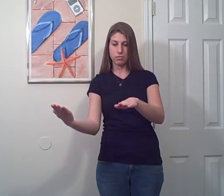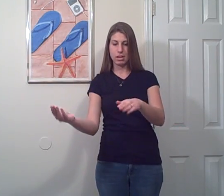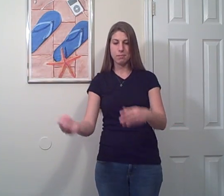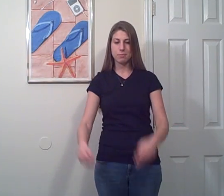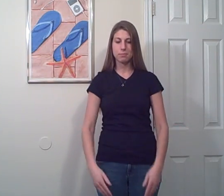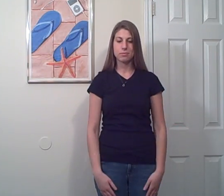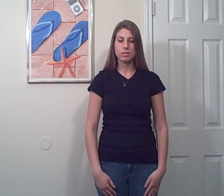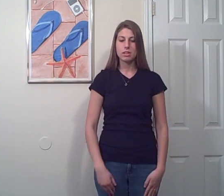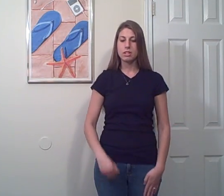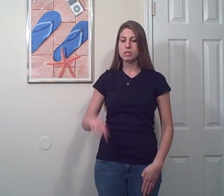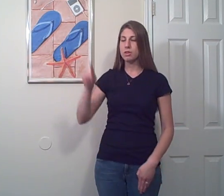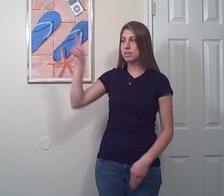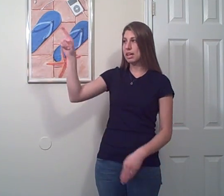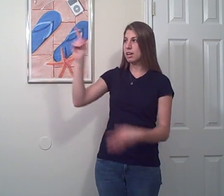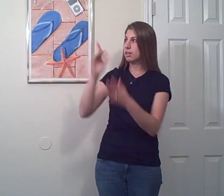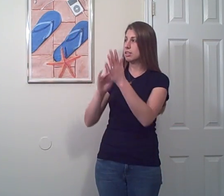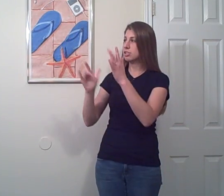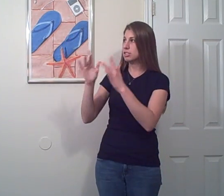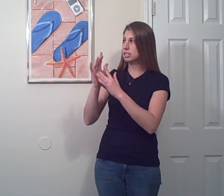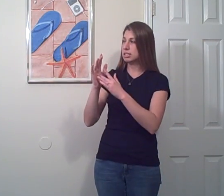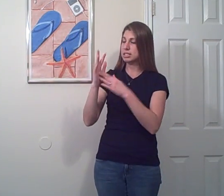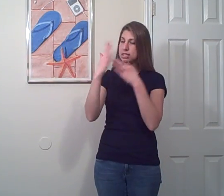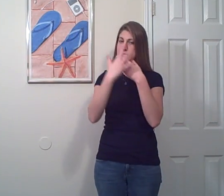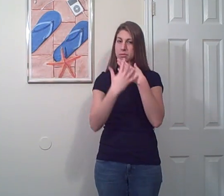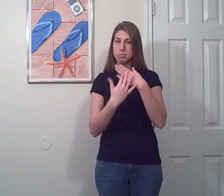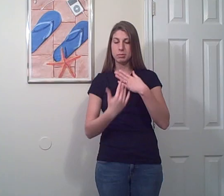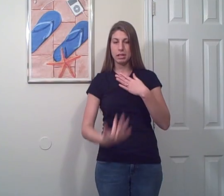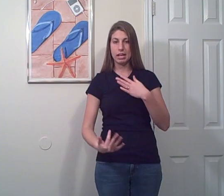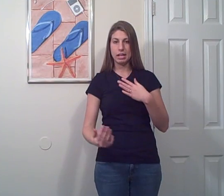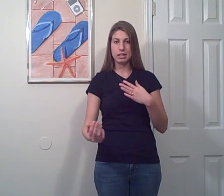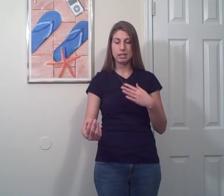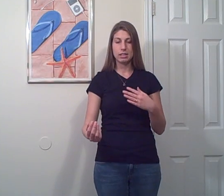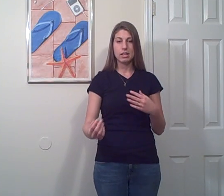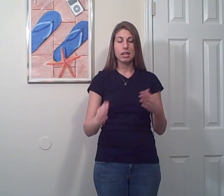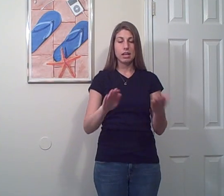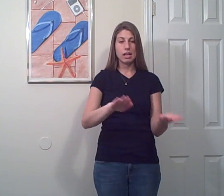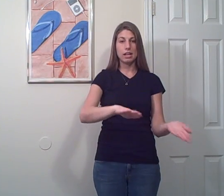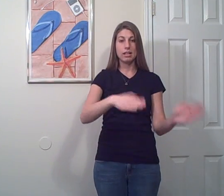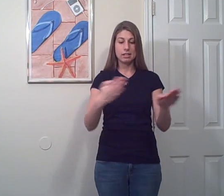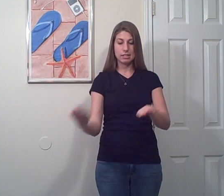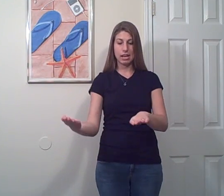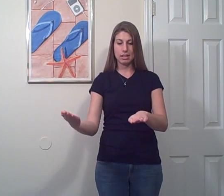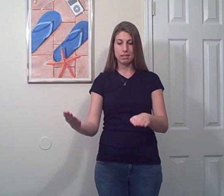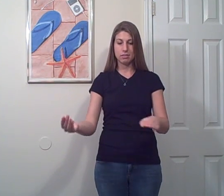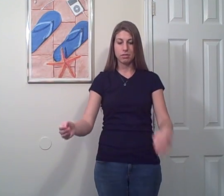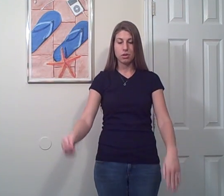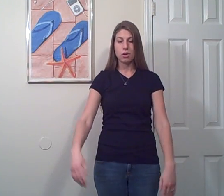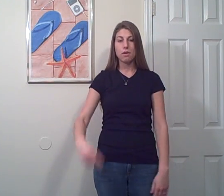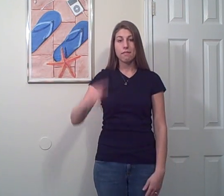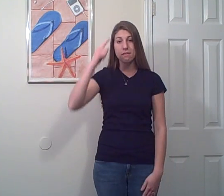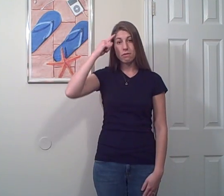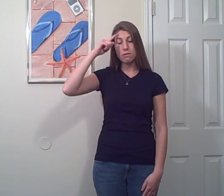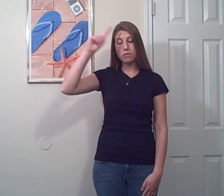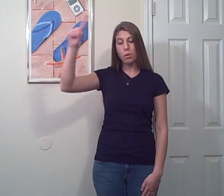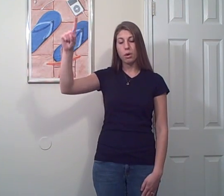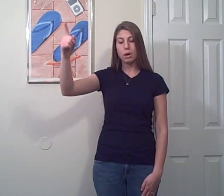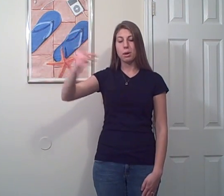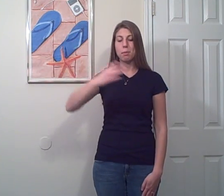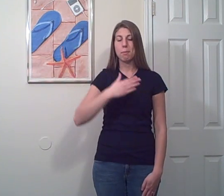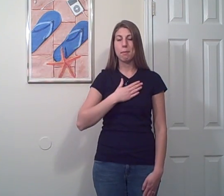Okay? So there, Jesus bled and died for